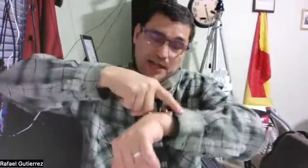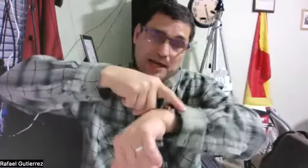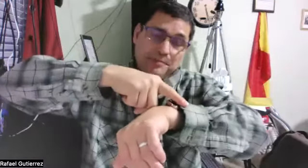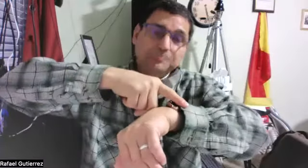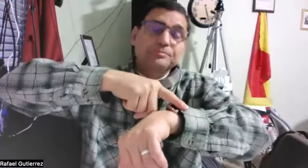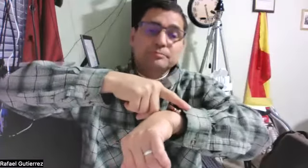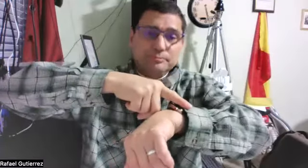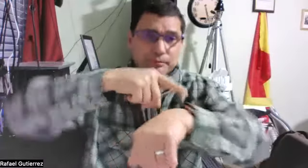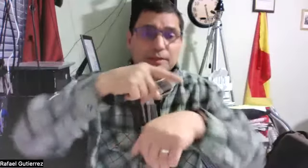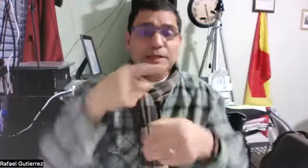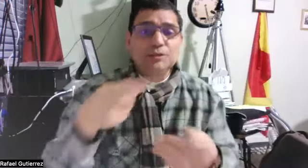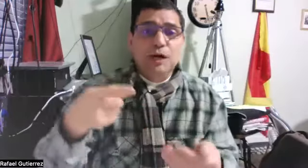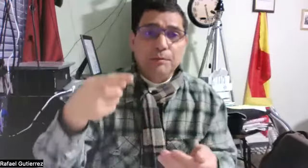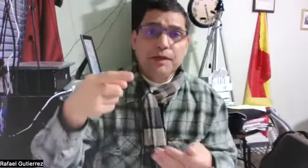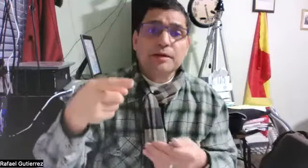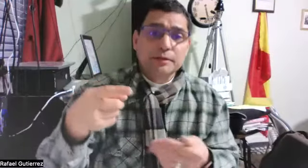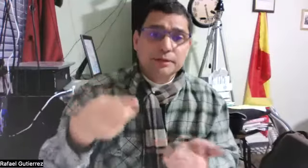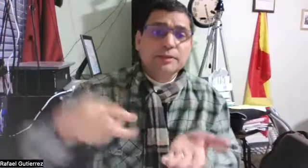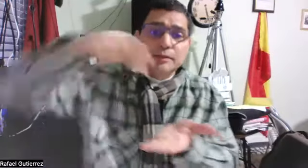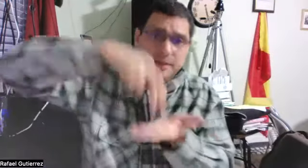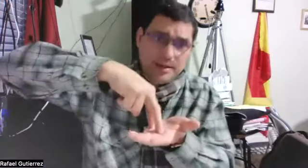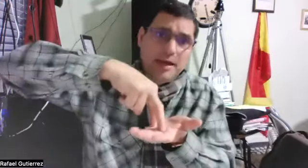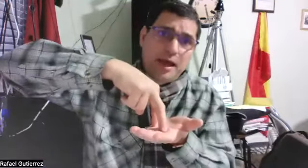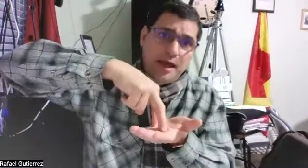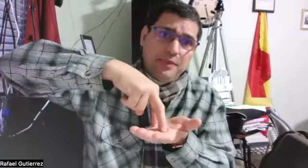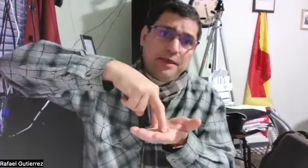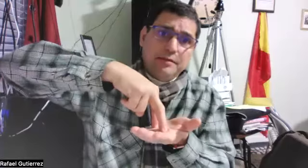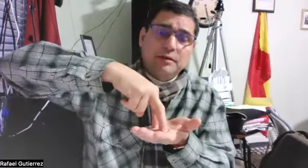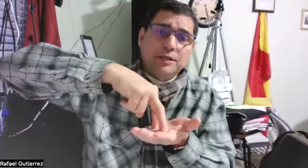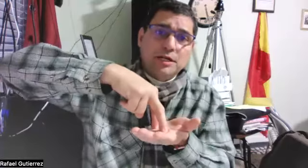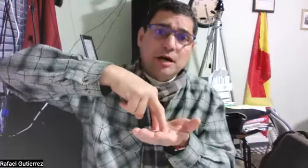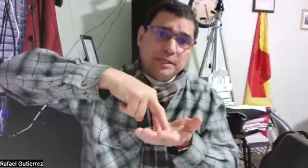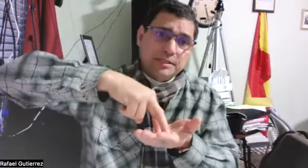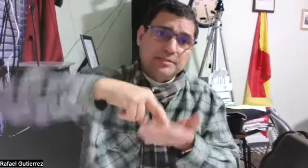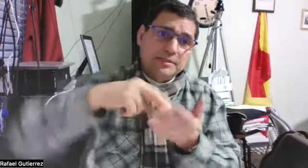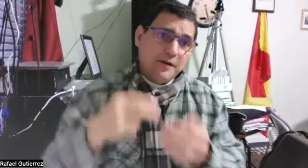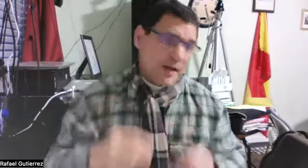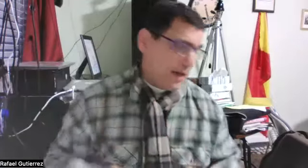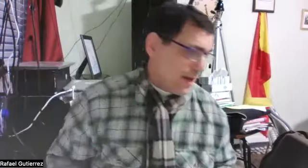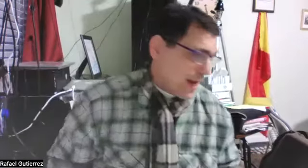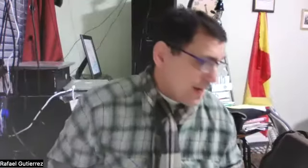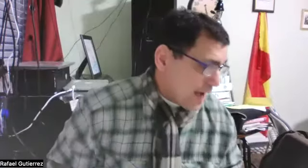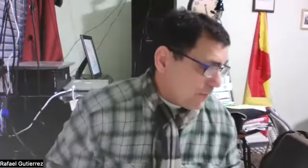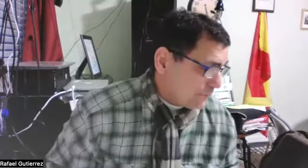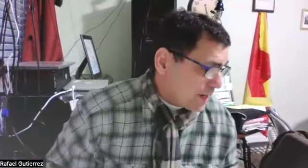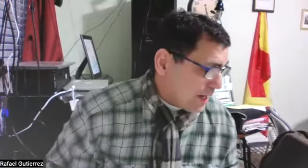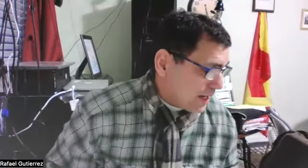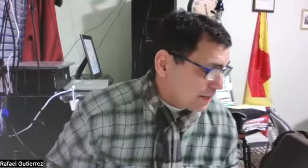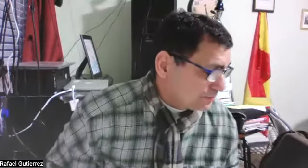time. Then topic, and then the comments, okay? Now,